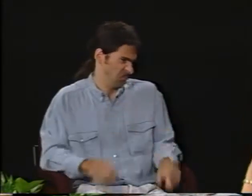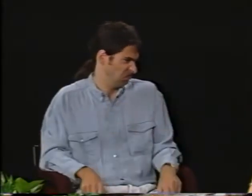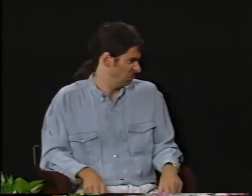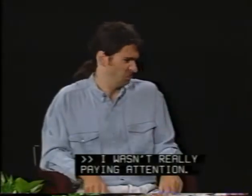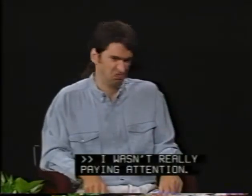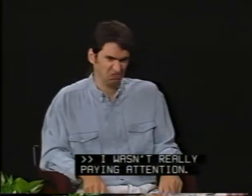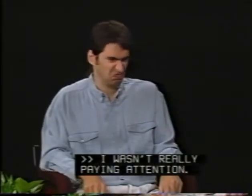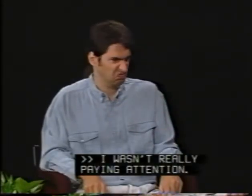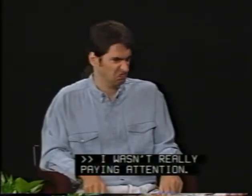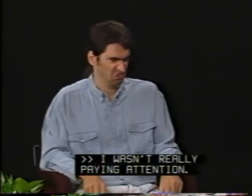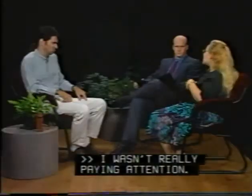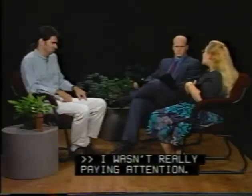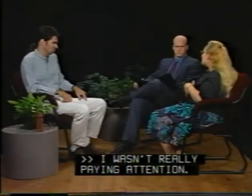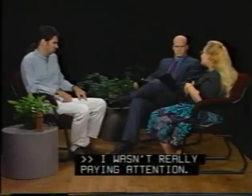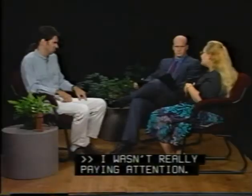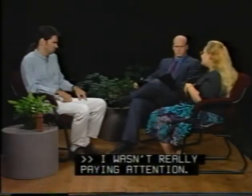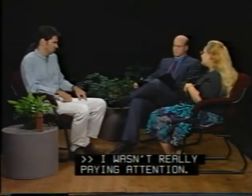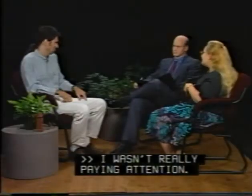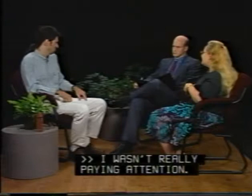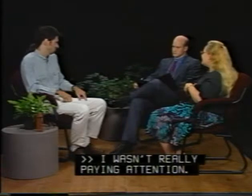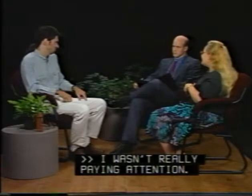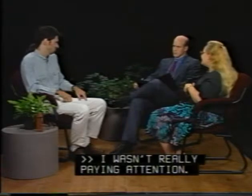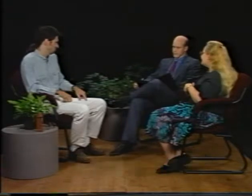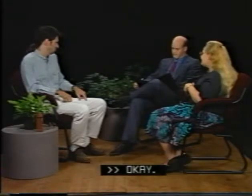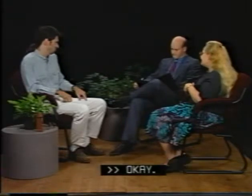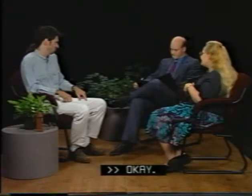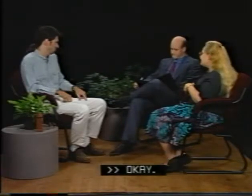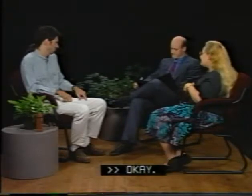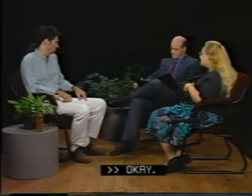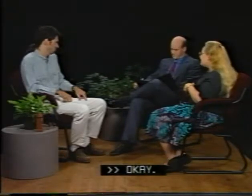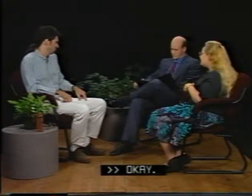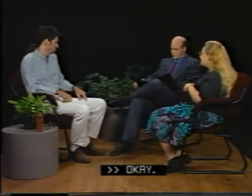I wasn't really paying attention. Okay. Okay.